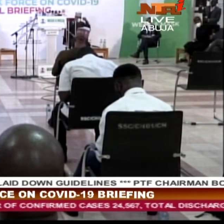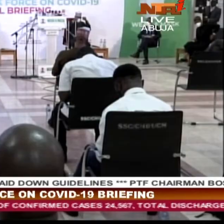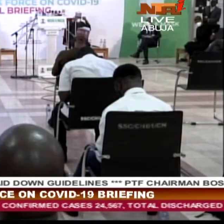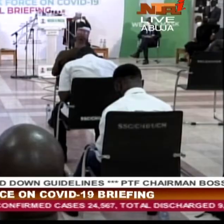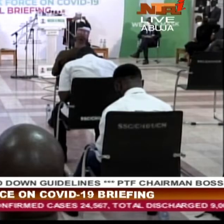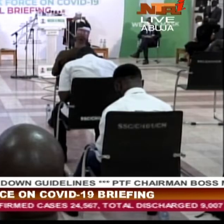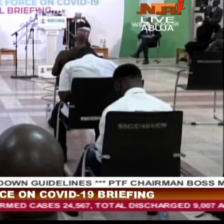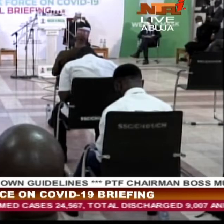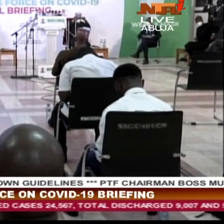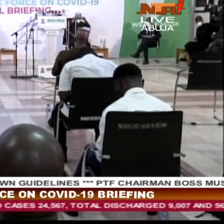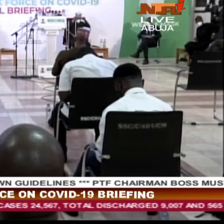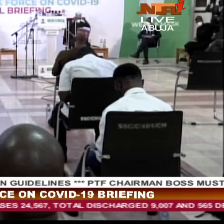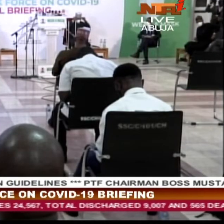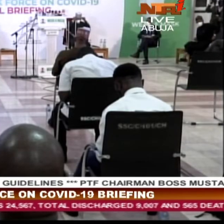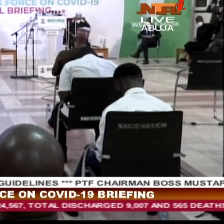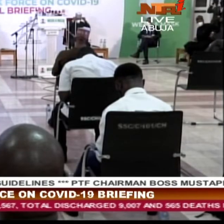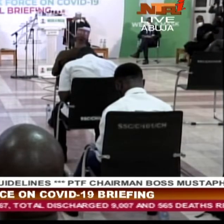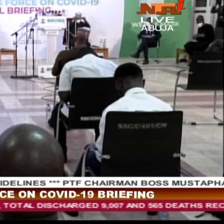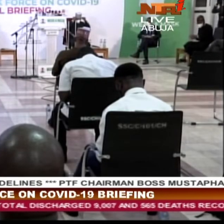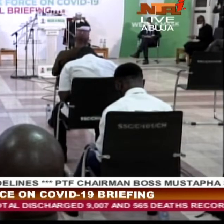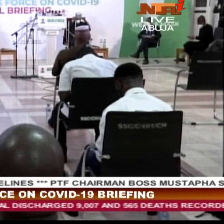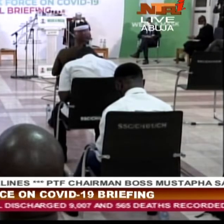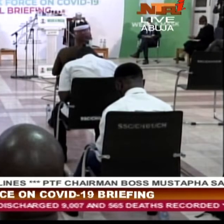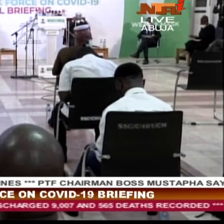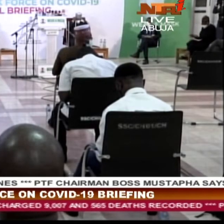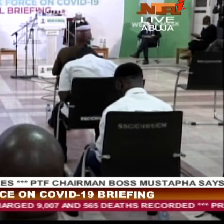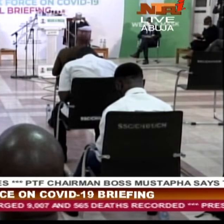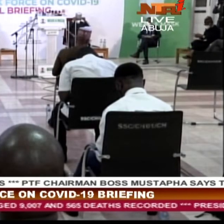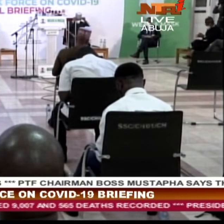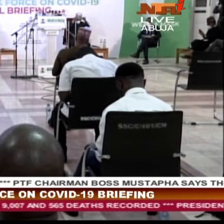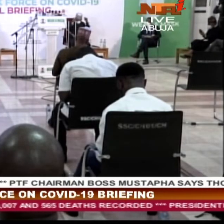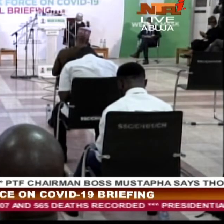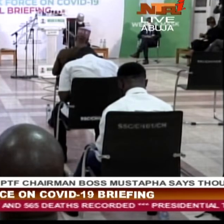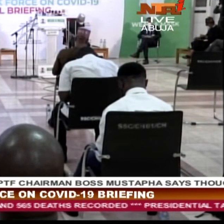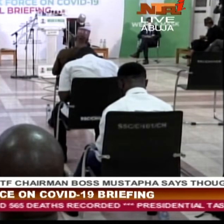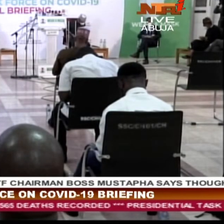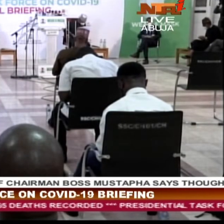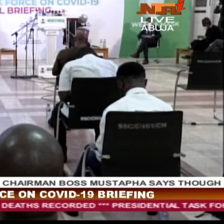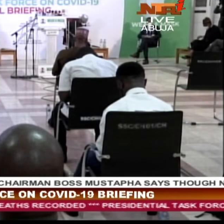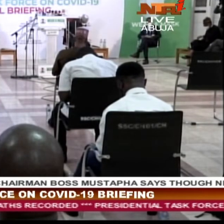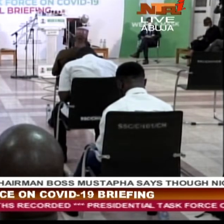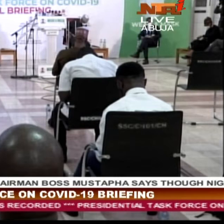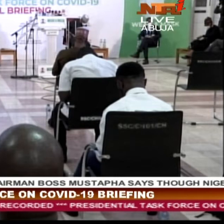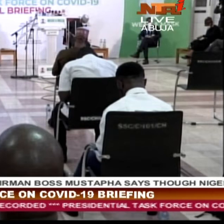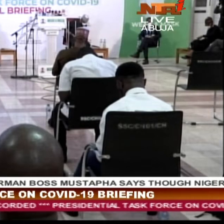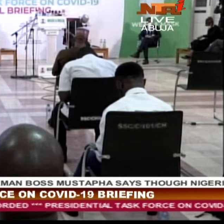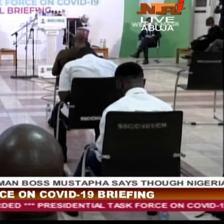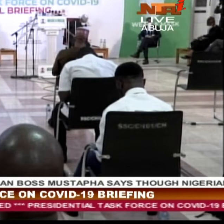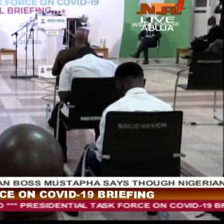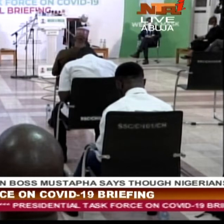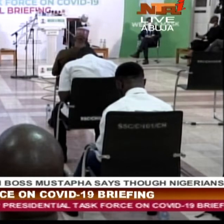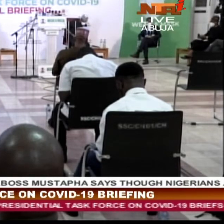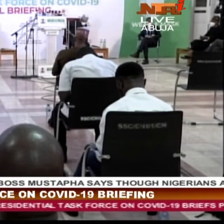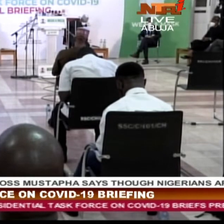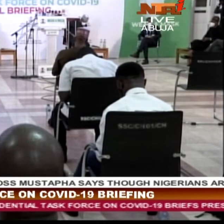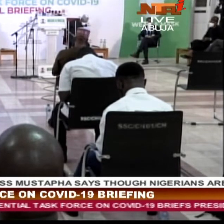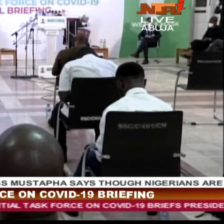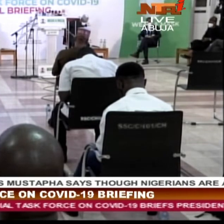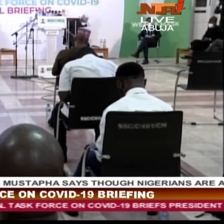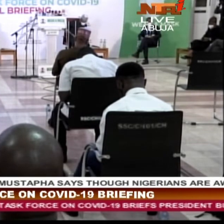await, study, and adhere to the guidelines to be issued by the education, transportation, and aviation